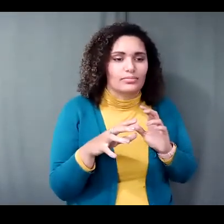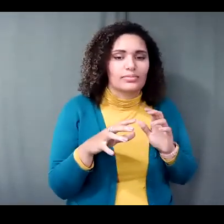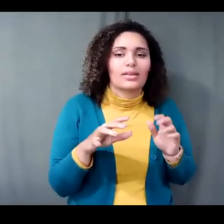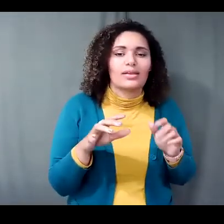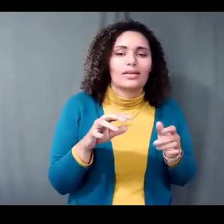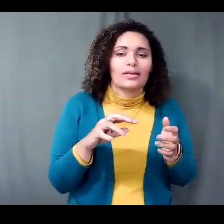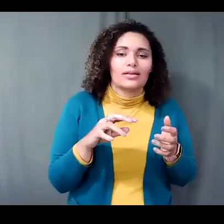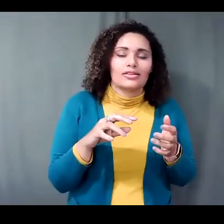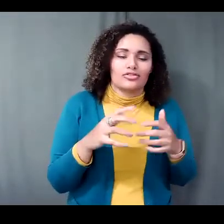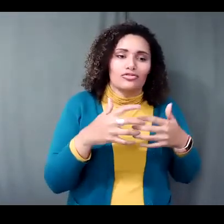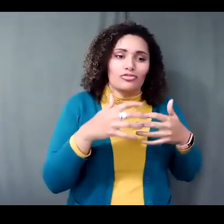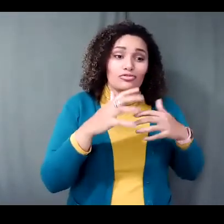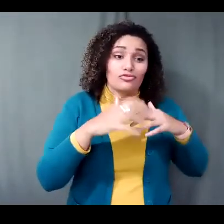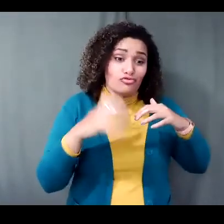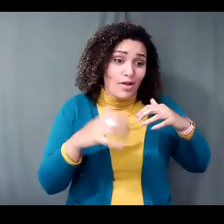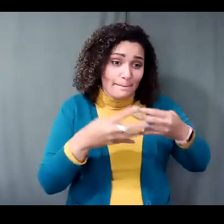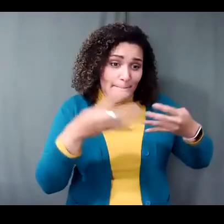can